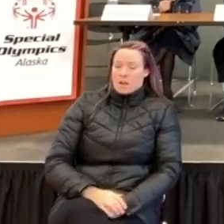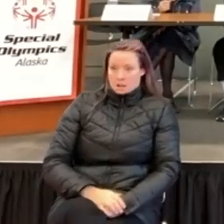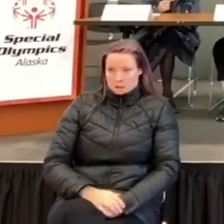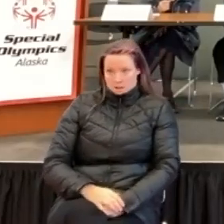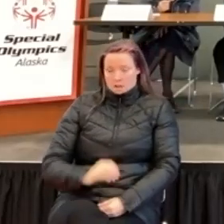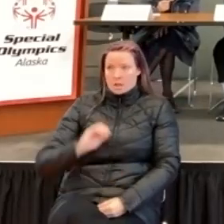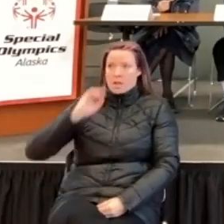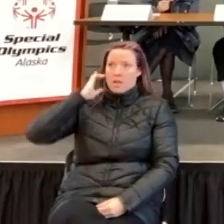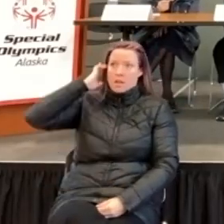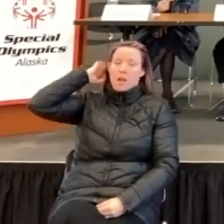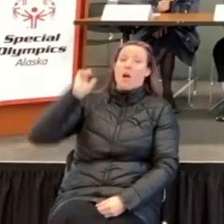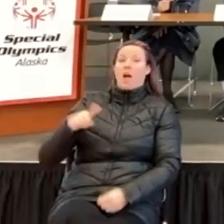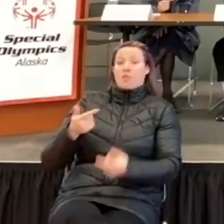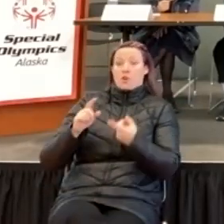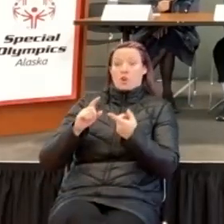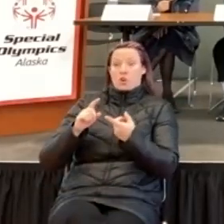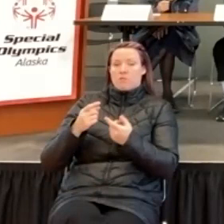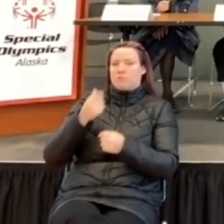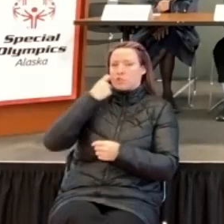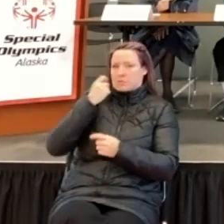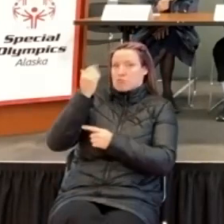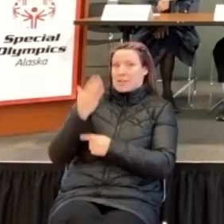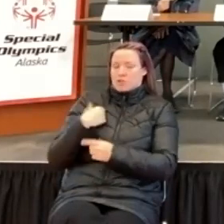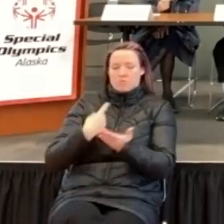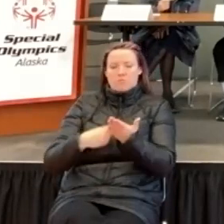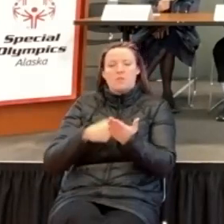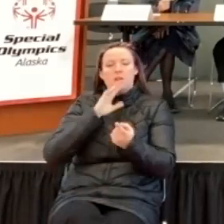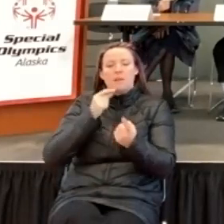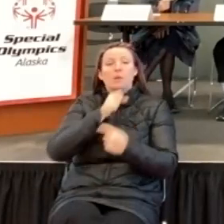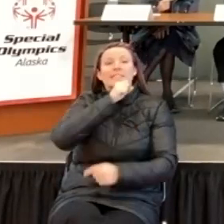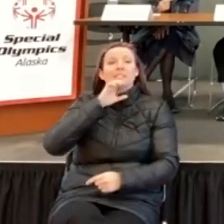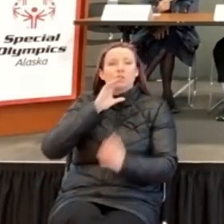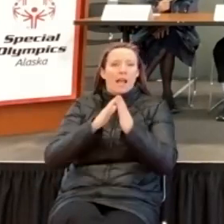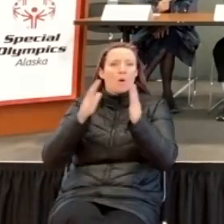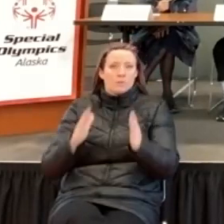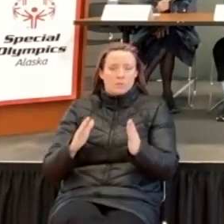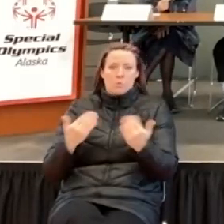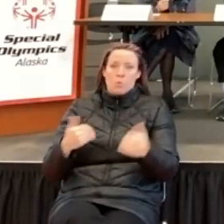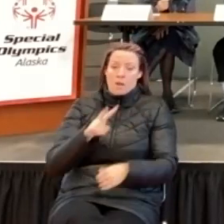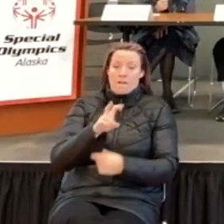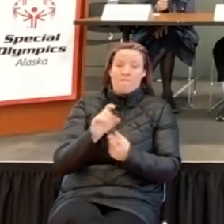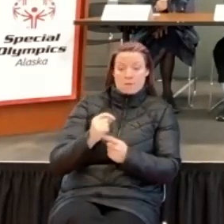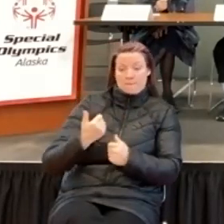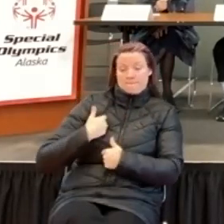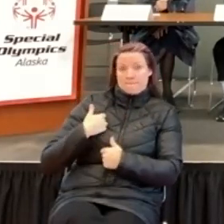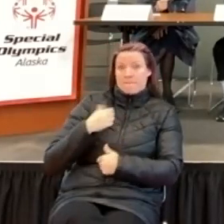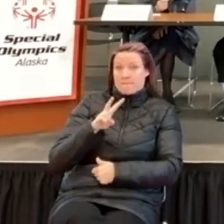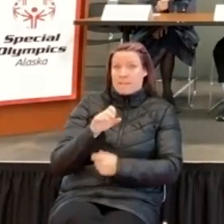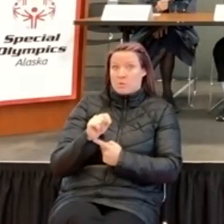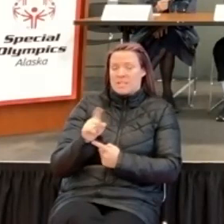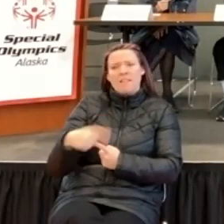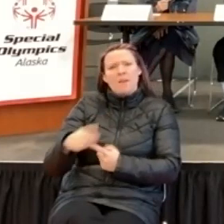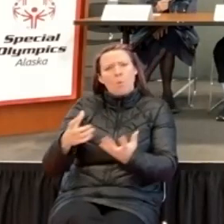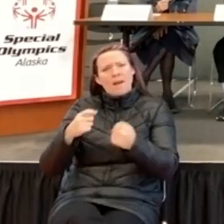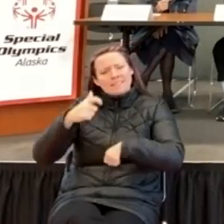wonderful about talking about senior housing. One of the things I hear when I'm dealing with our veterans is they would love